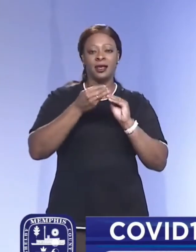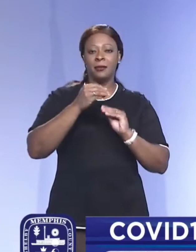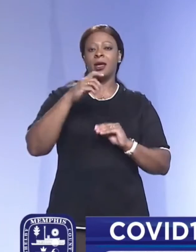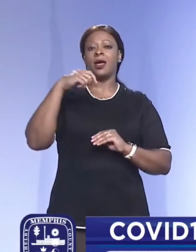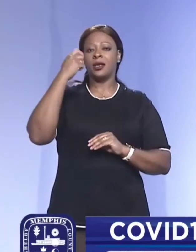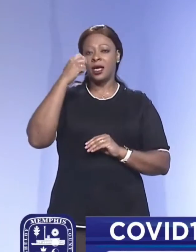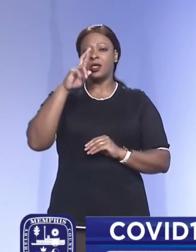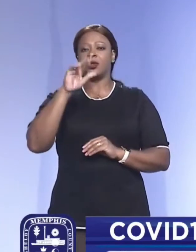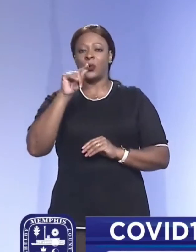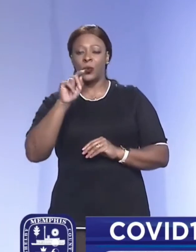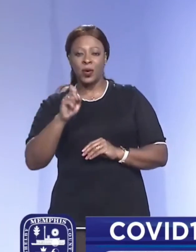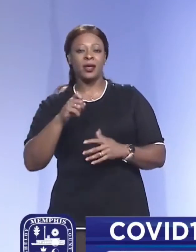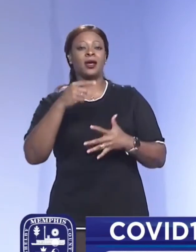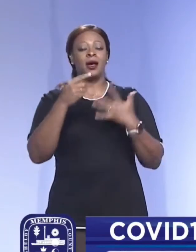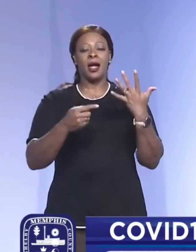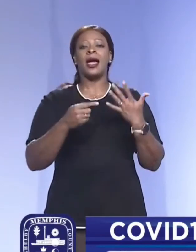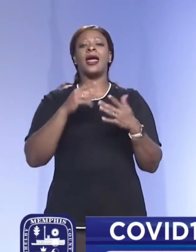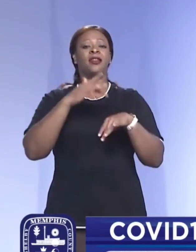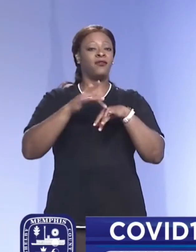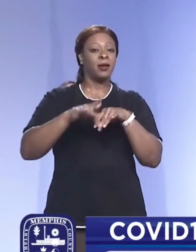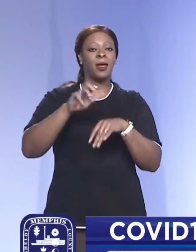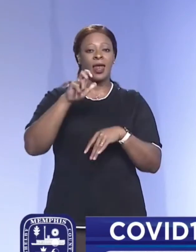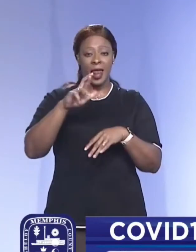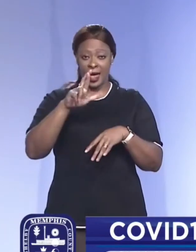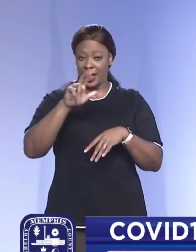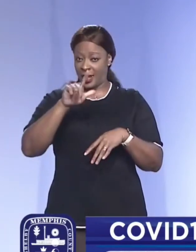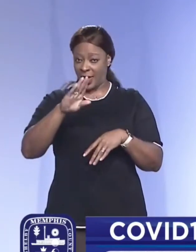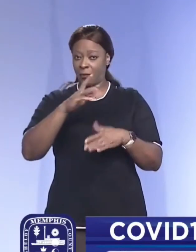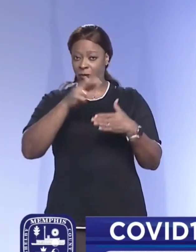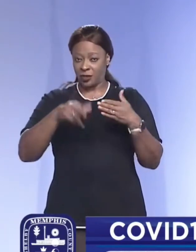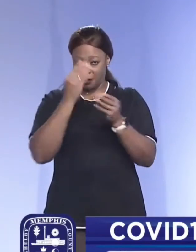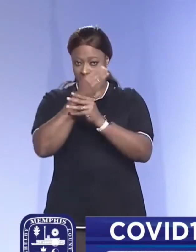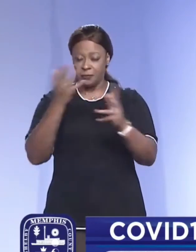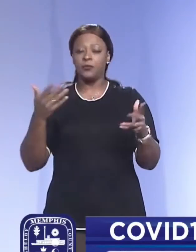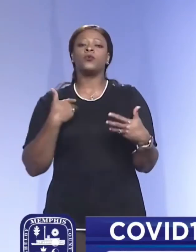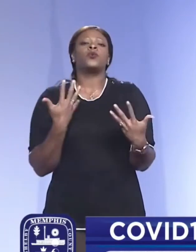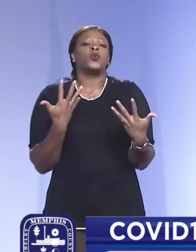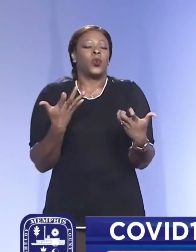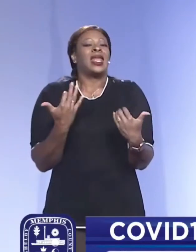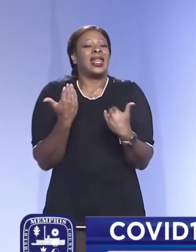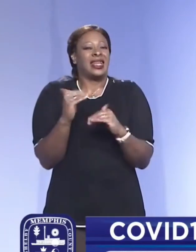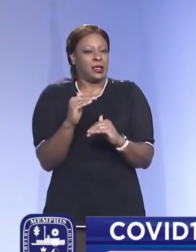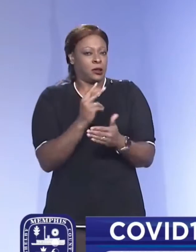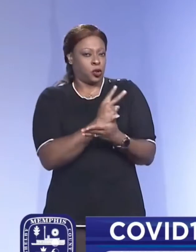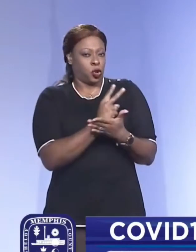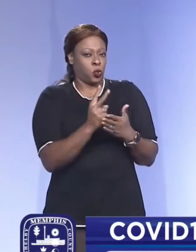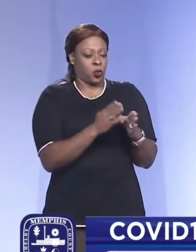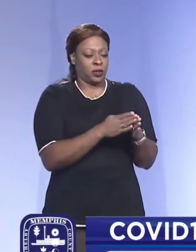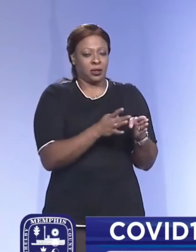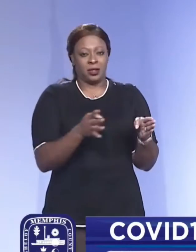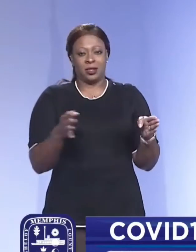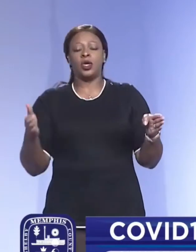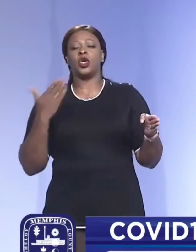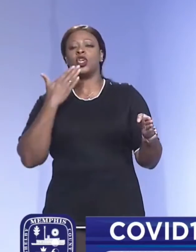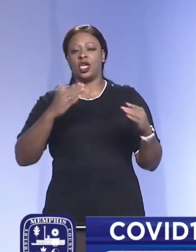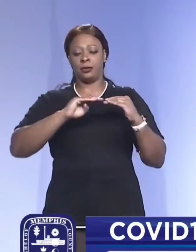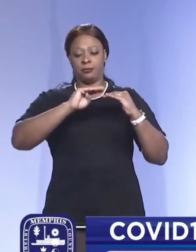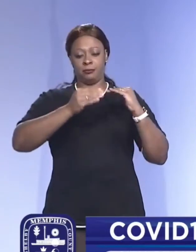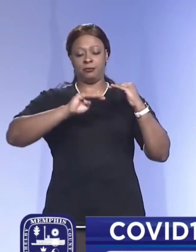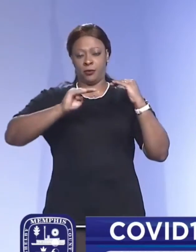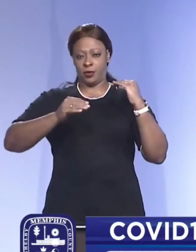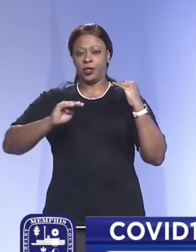the turnaround time on available testing for us. But we would want at least 2 weeks of good trend data